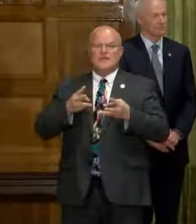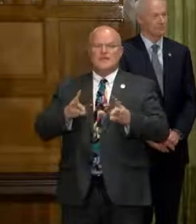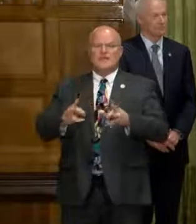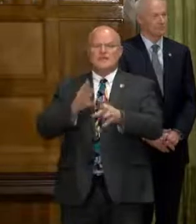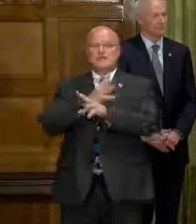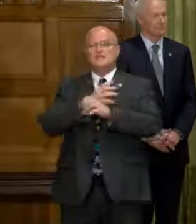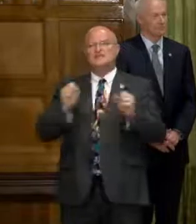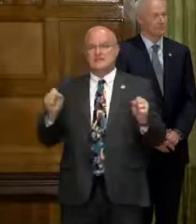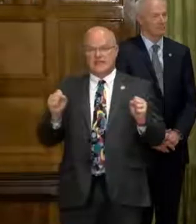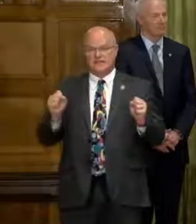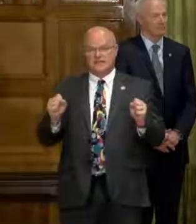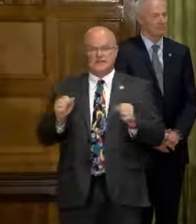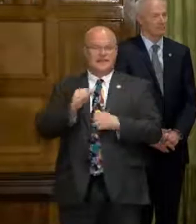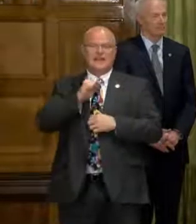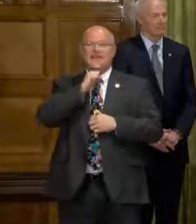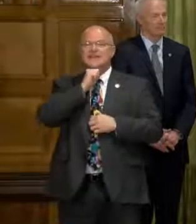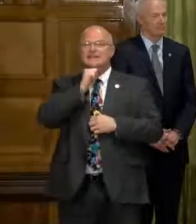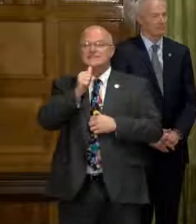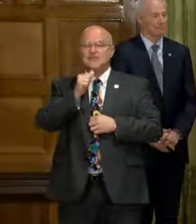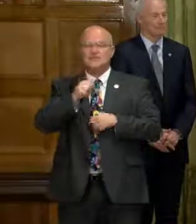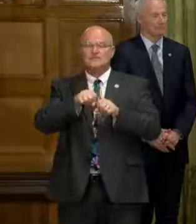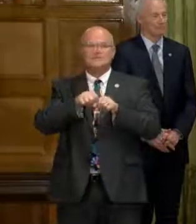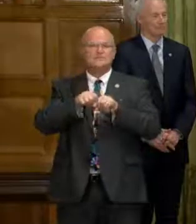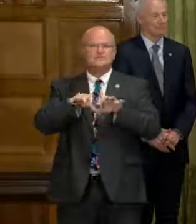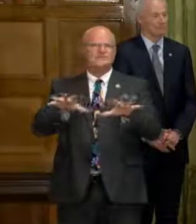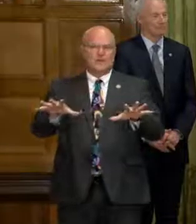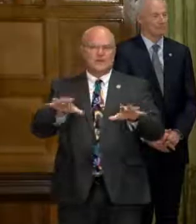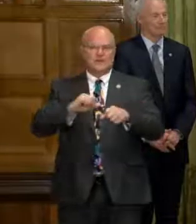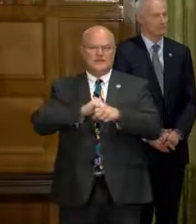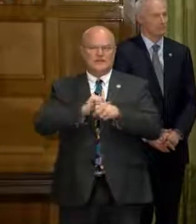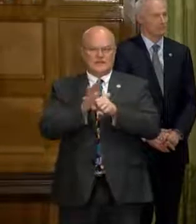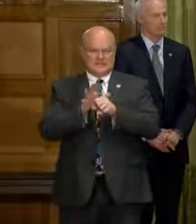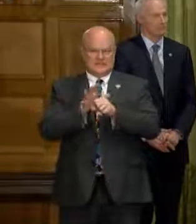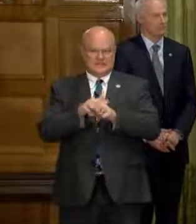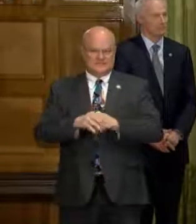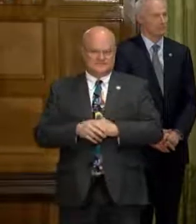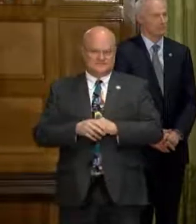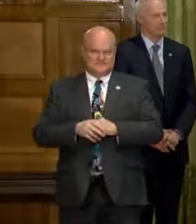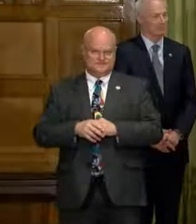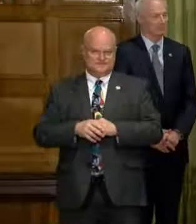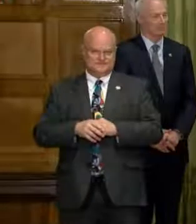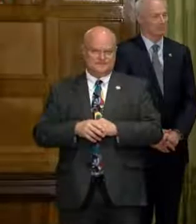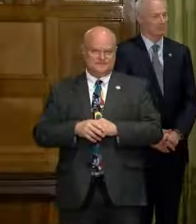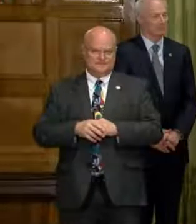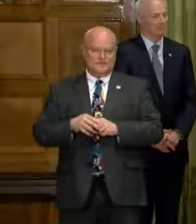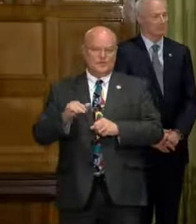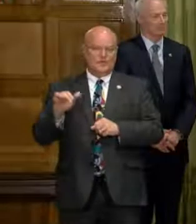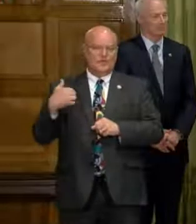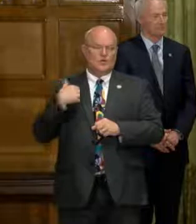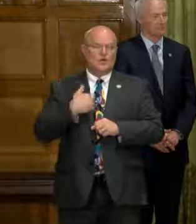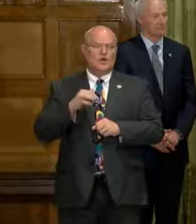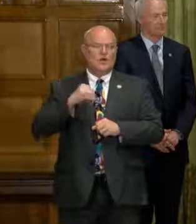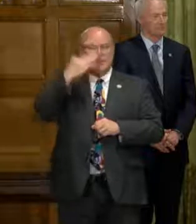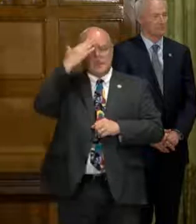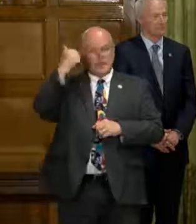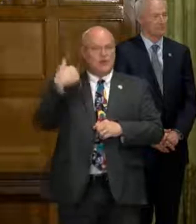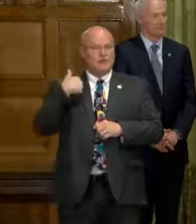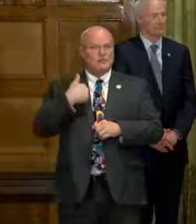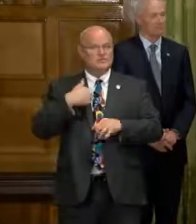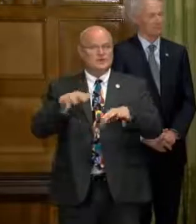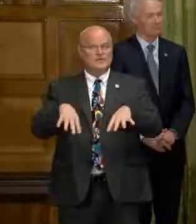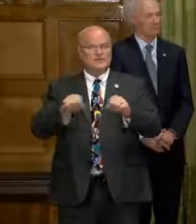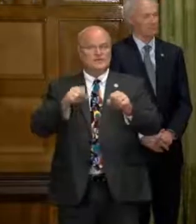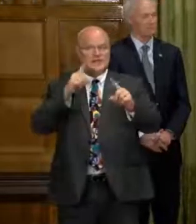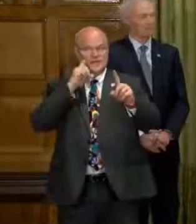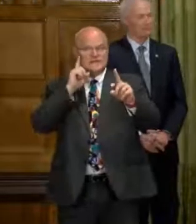that are safe and don't facilitate the spread of COVID-19. We also, because we have taken